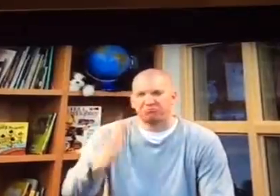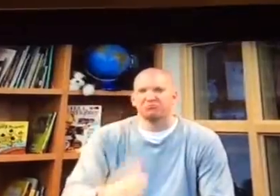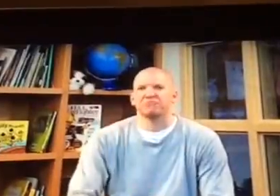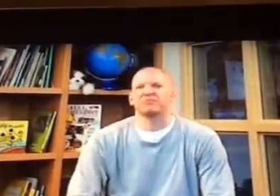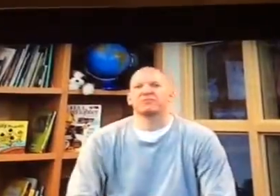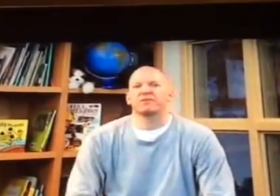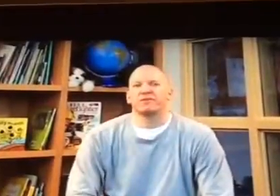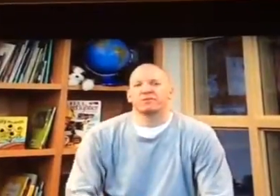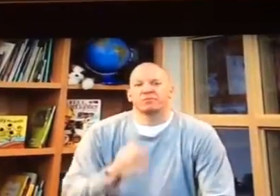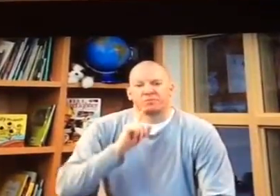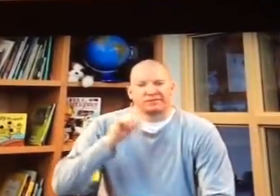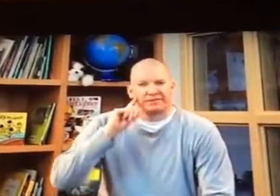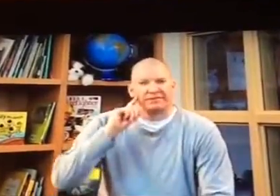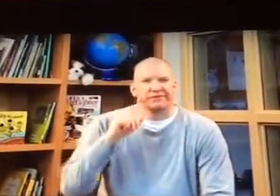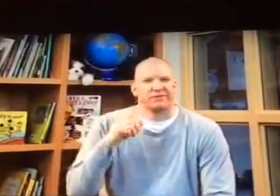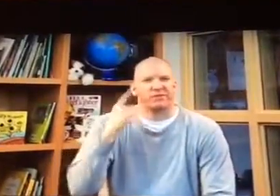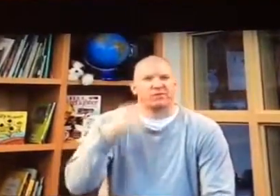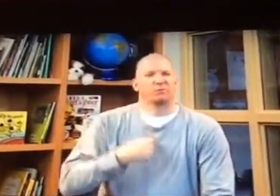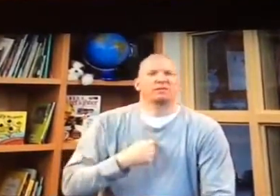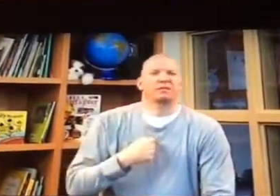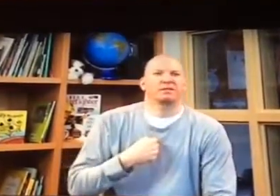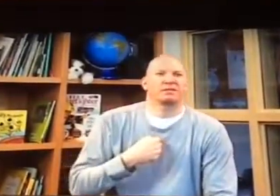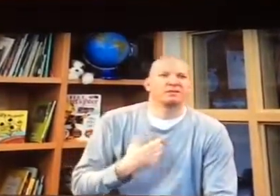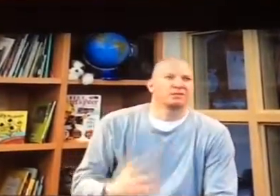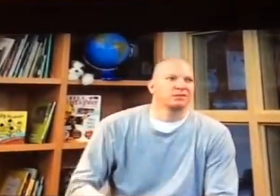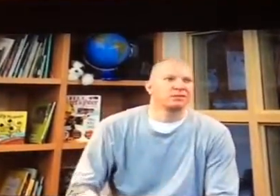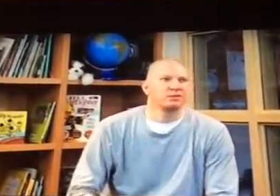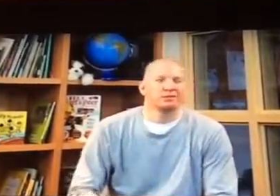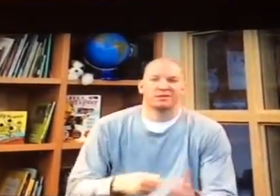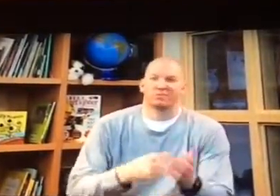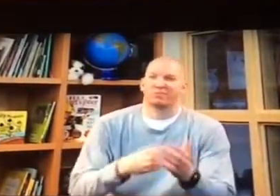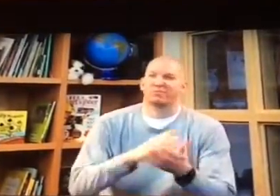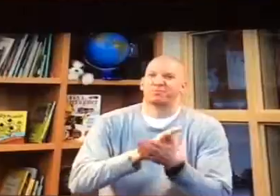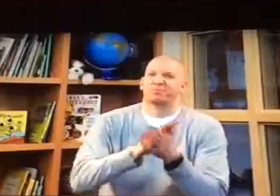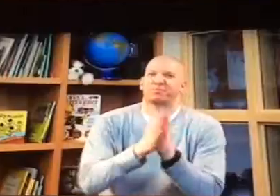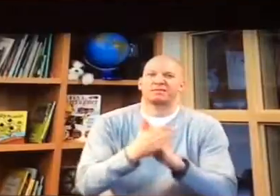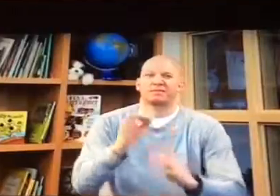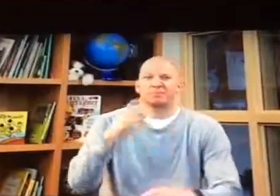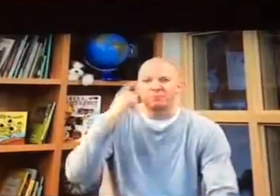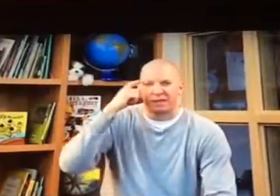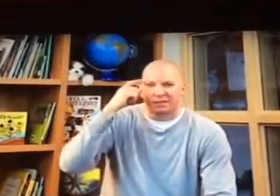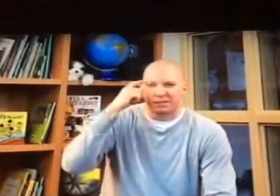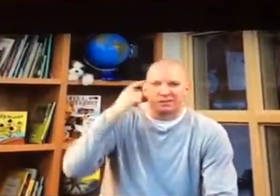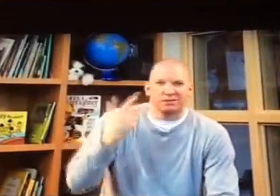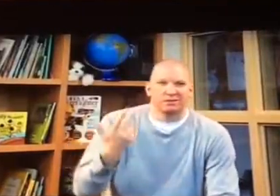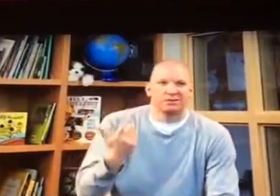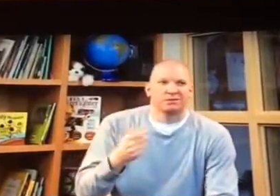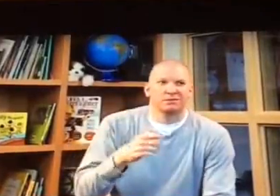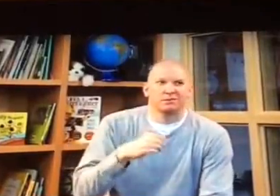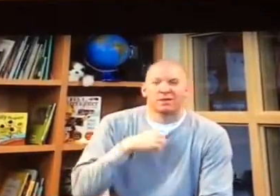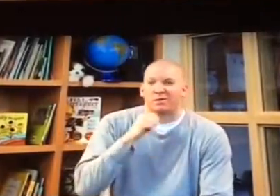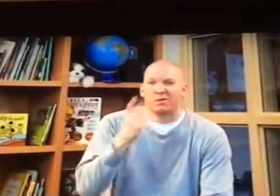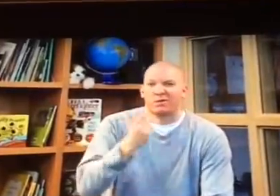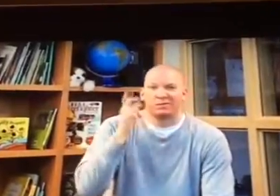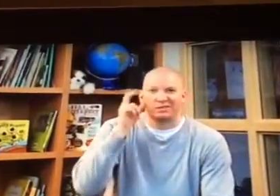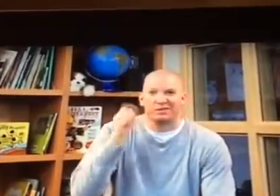And I don't really know the experience to be hard of hearing, but being deaf for me, it's all about your